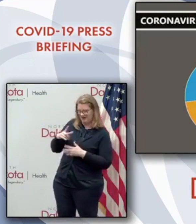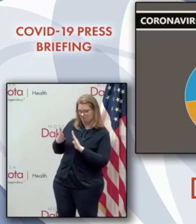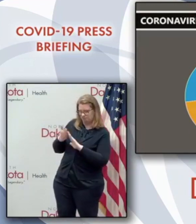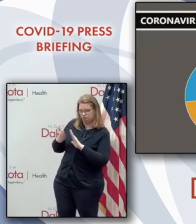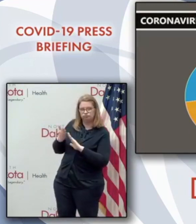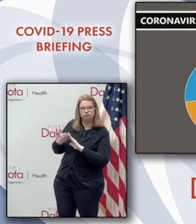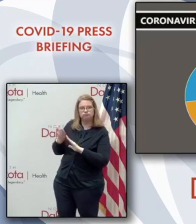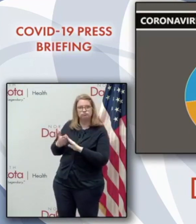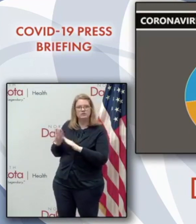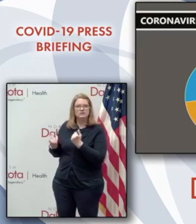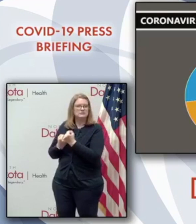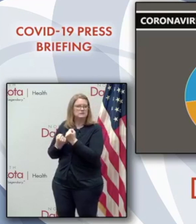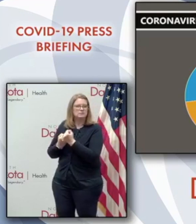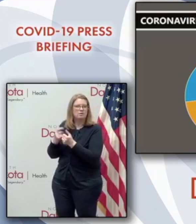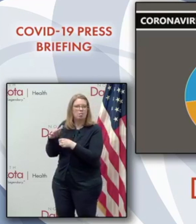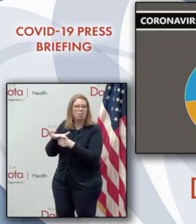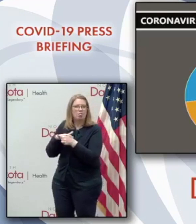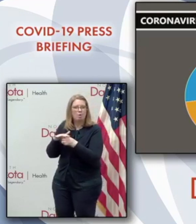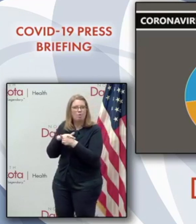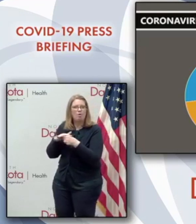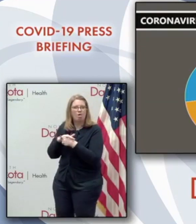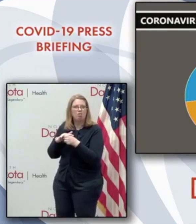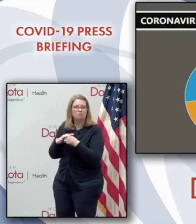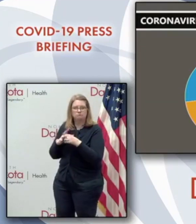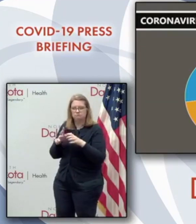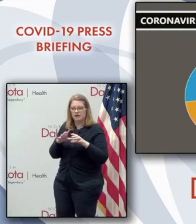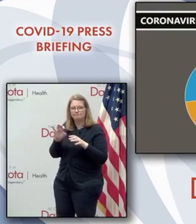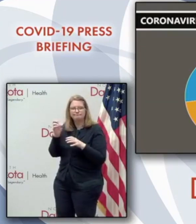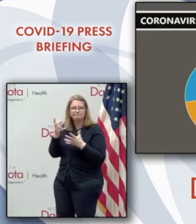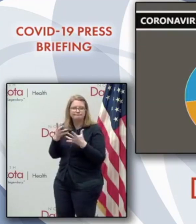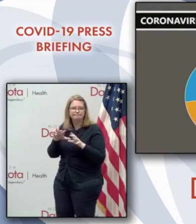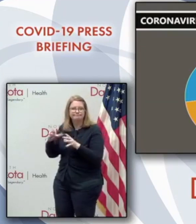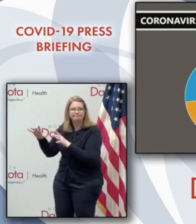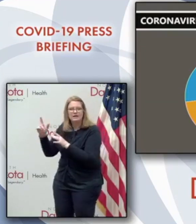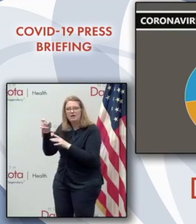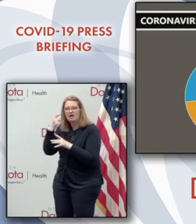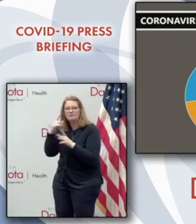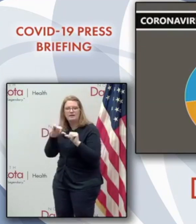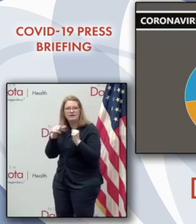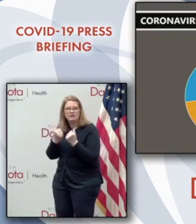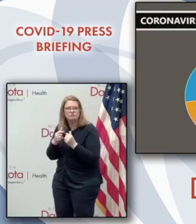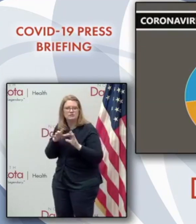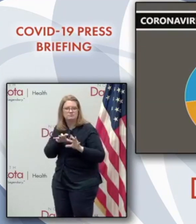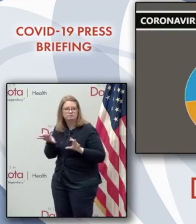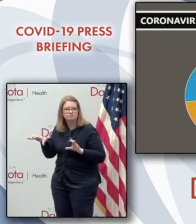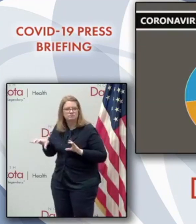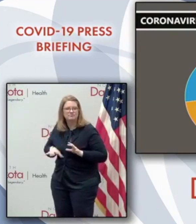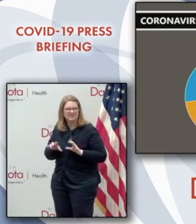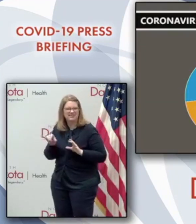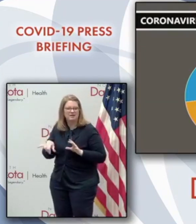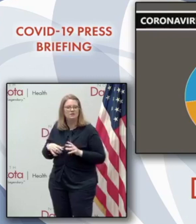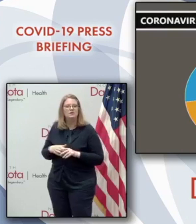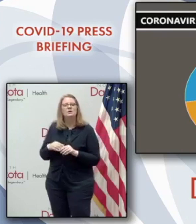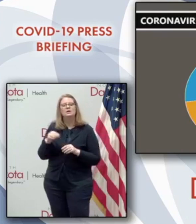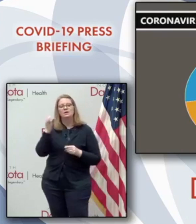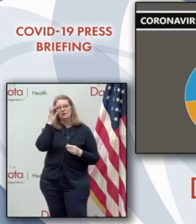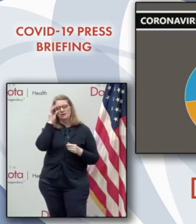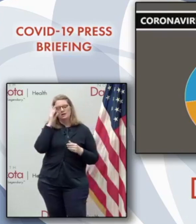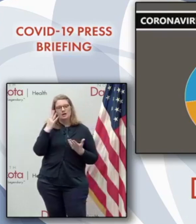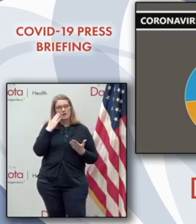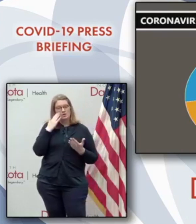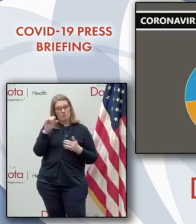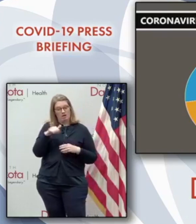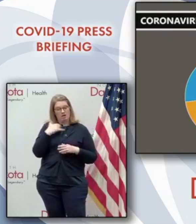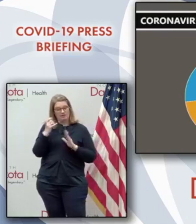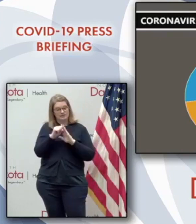of the page to support local political subdivisions. So fantastic balance. And again, I know that other states that early